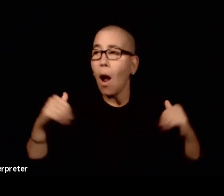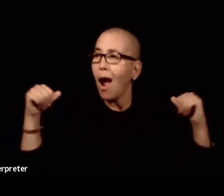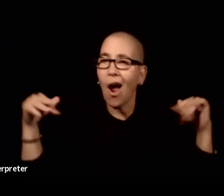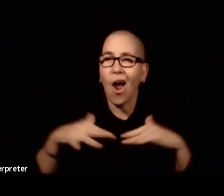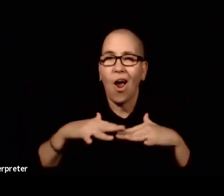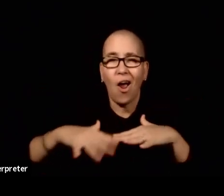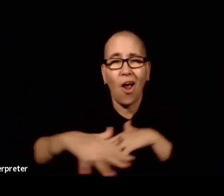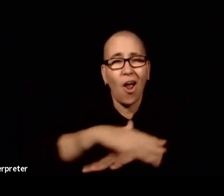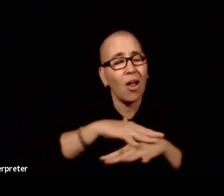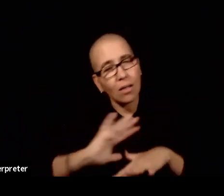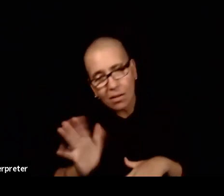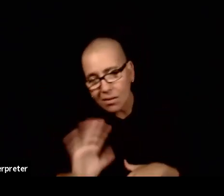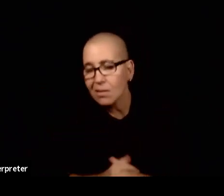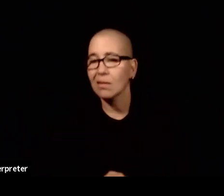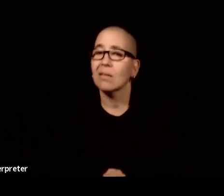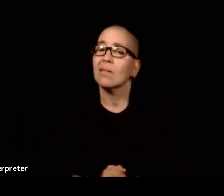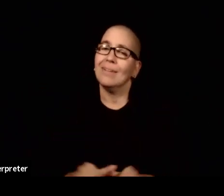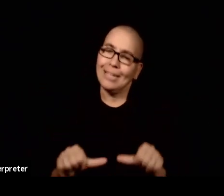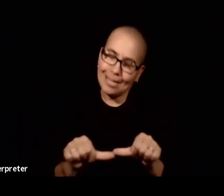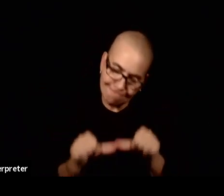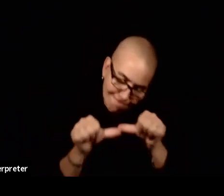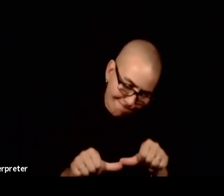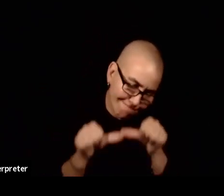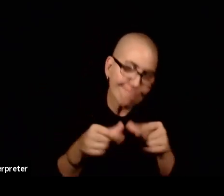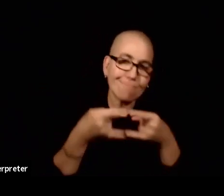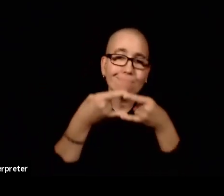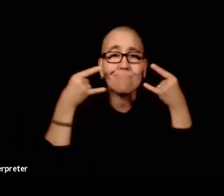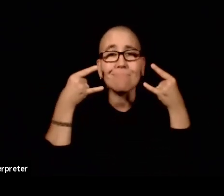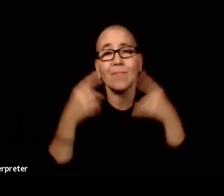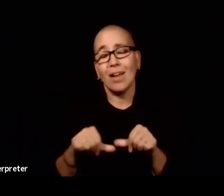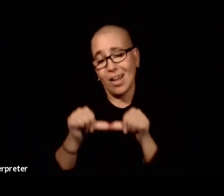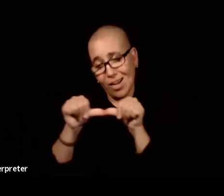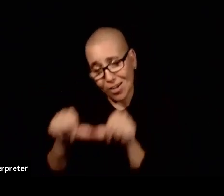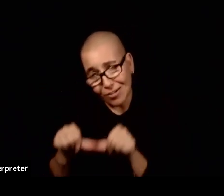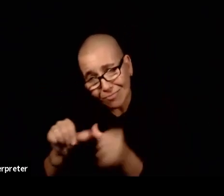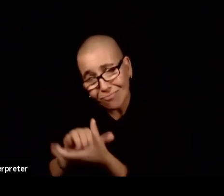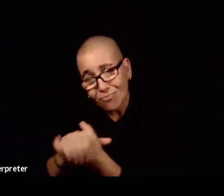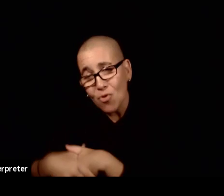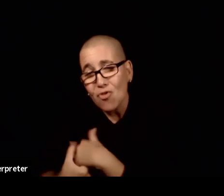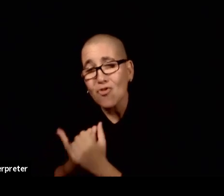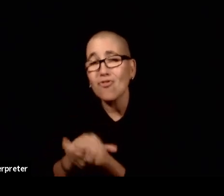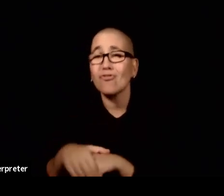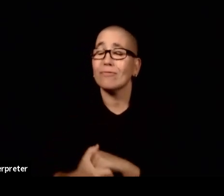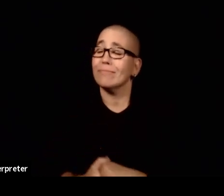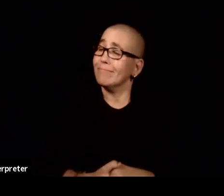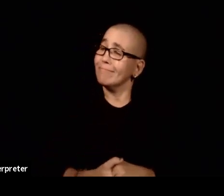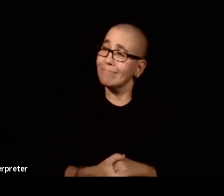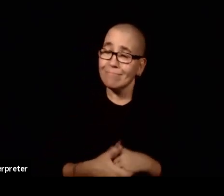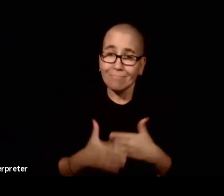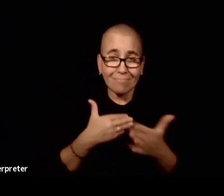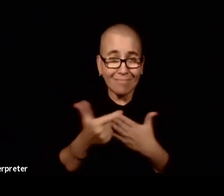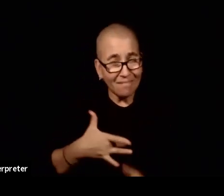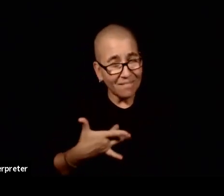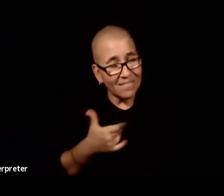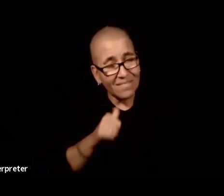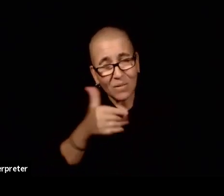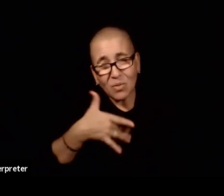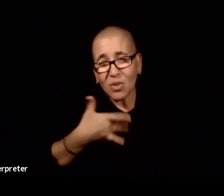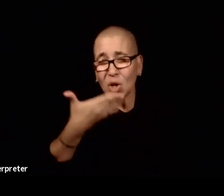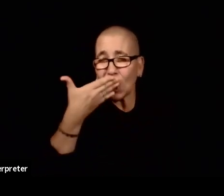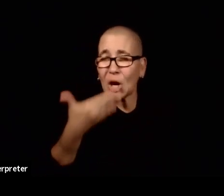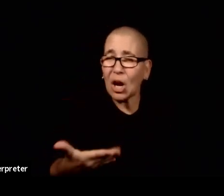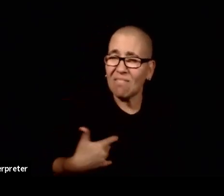hands, and staying home when sick are what we all need to do. I know how weary you are of hearing me say those